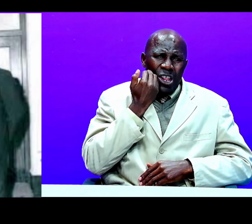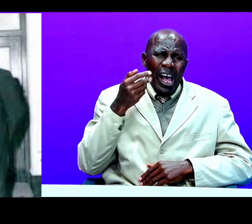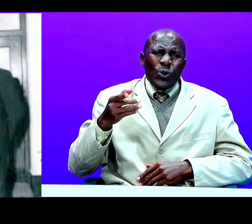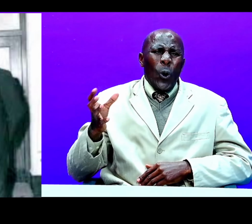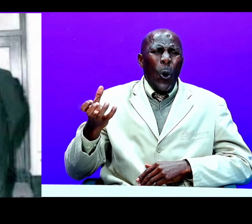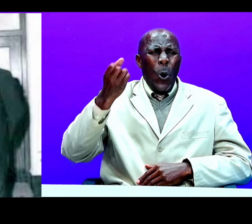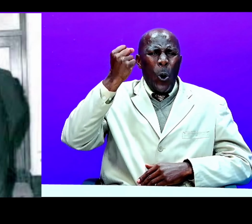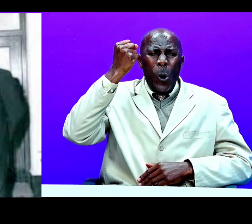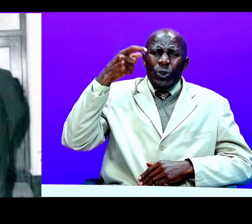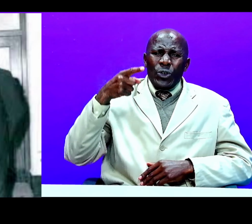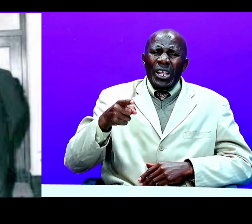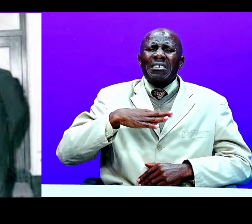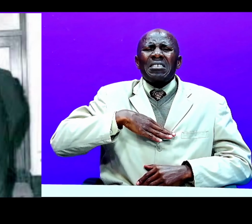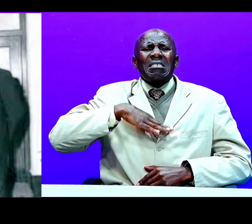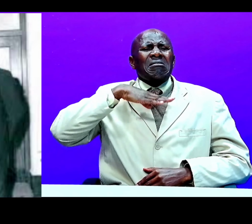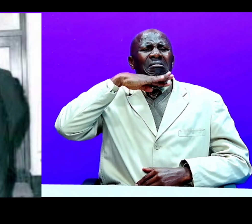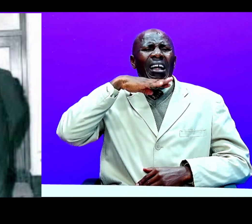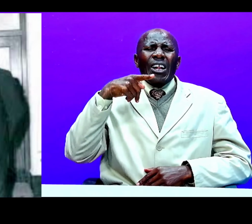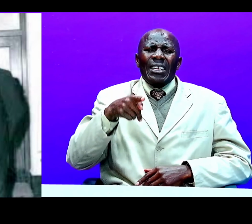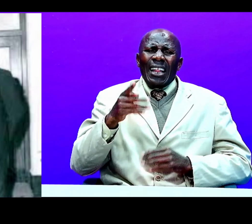country.